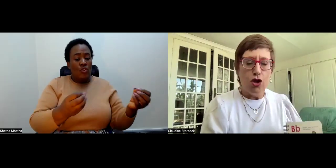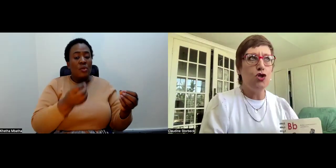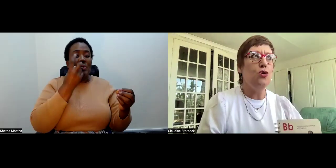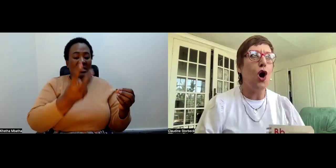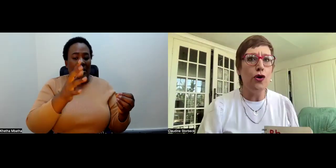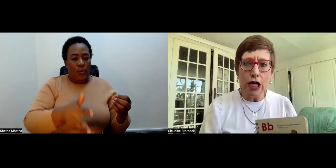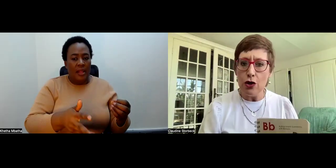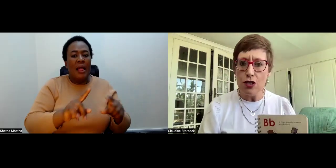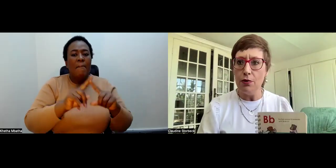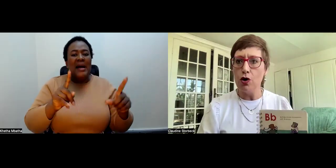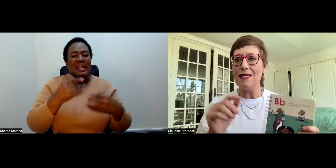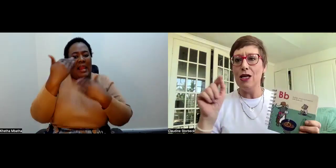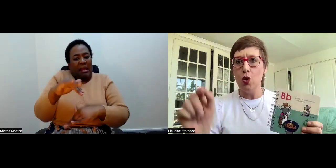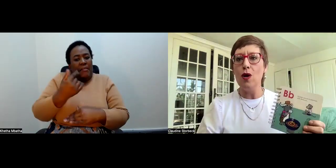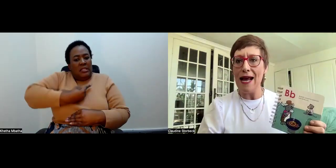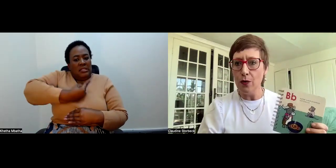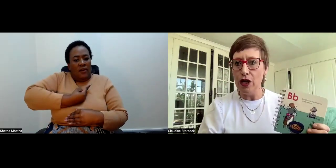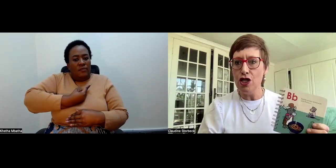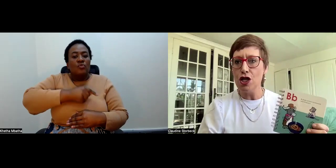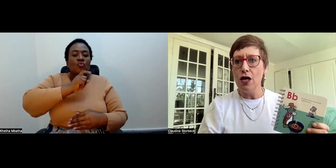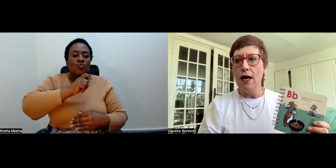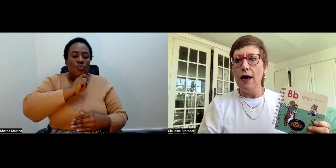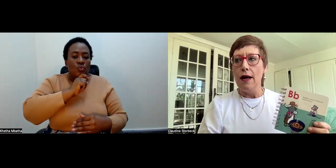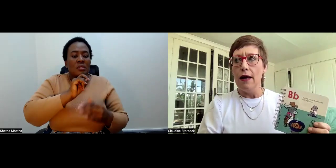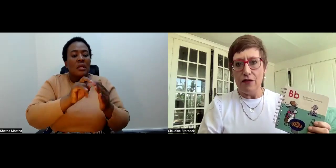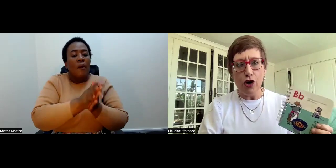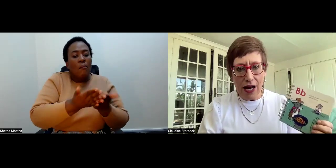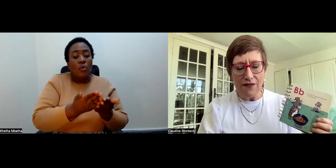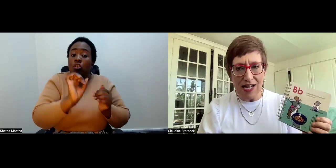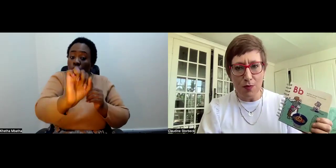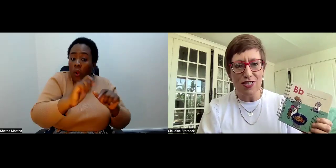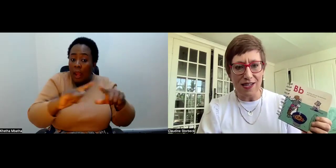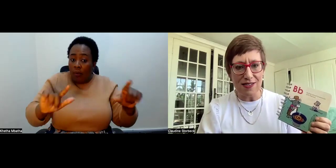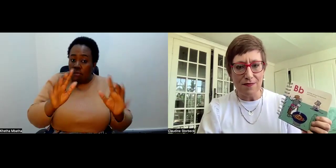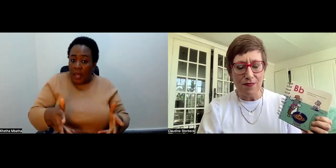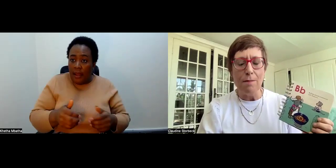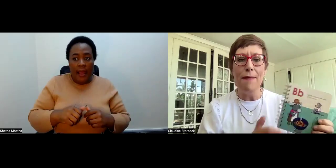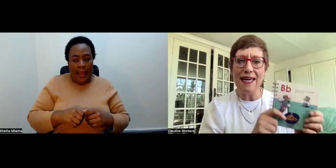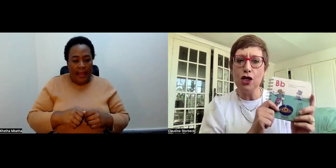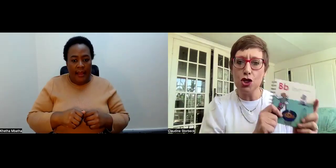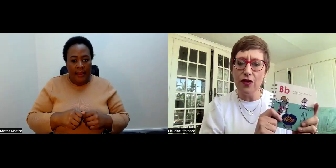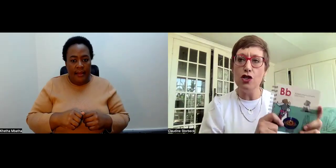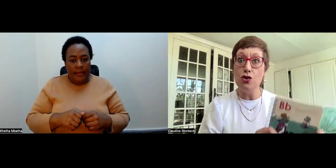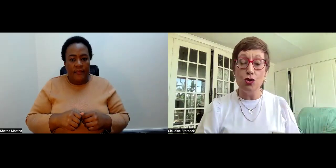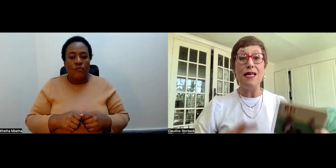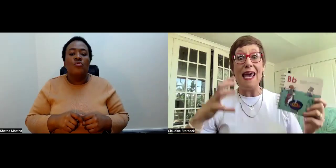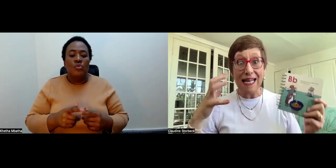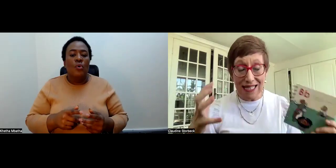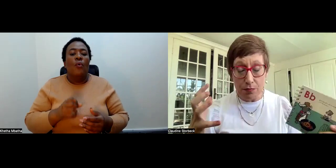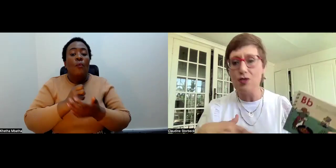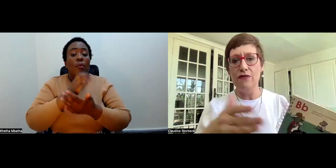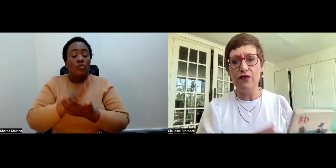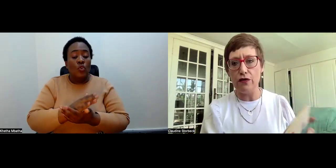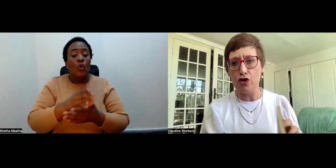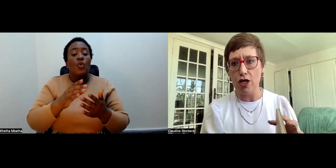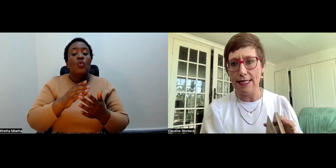yourself to only using books in your language if you don't have nice books yet. Making sure that you choose